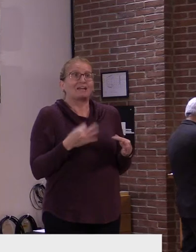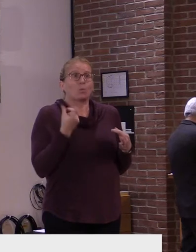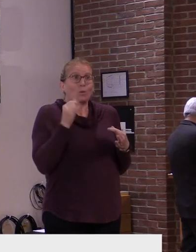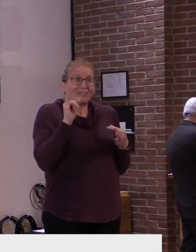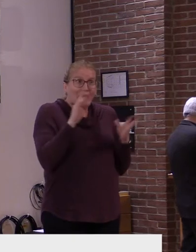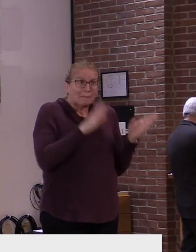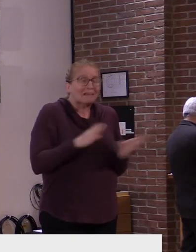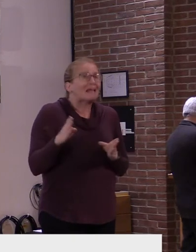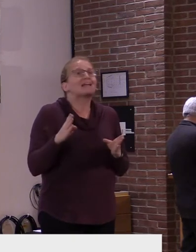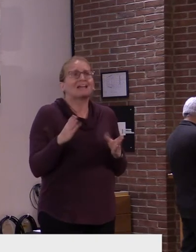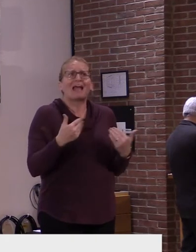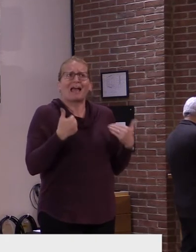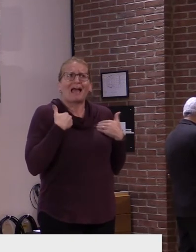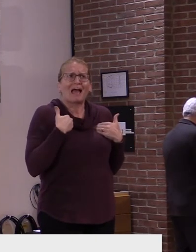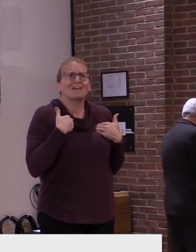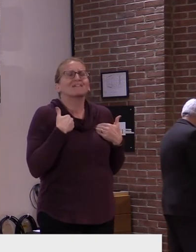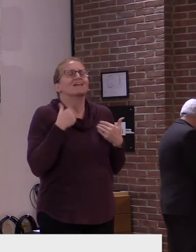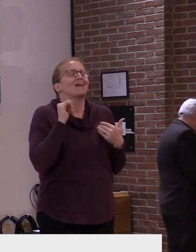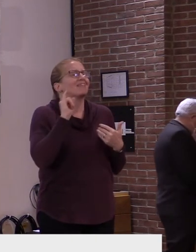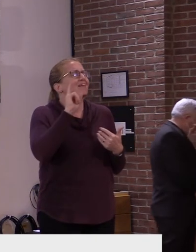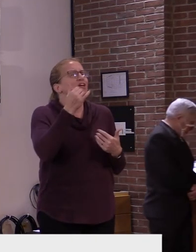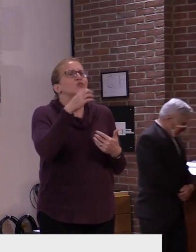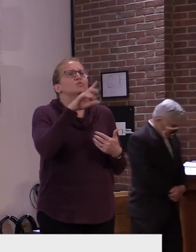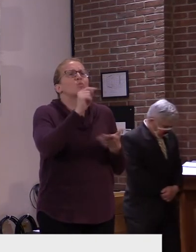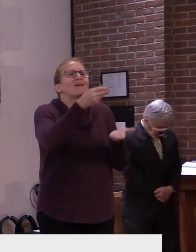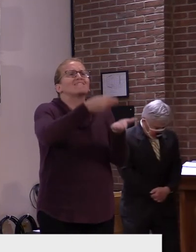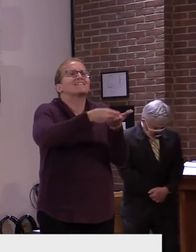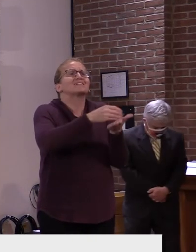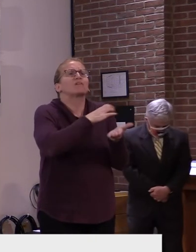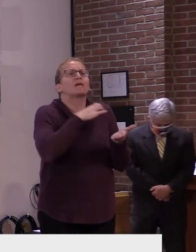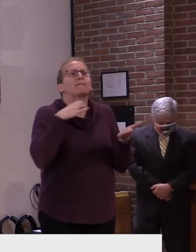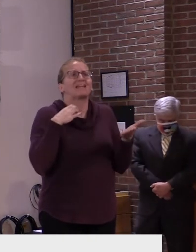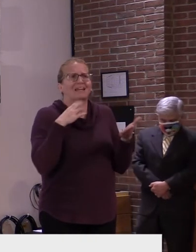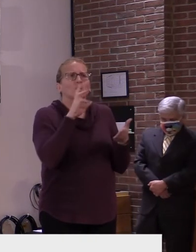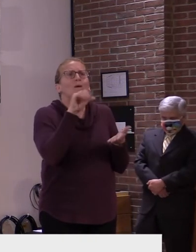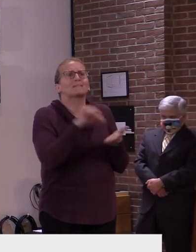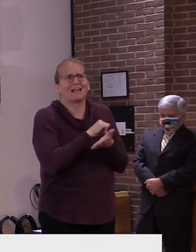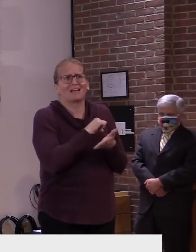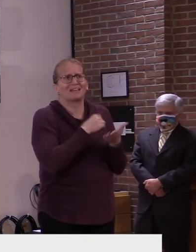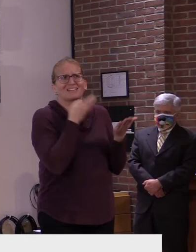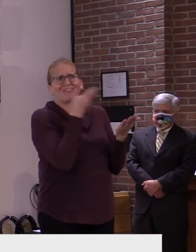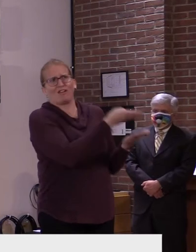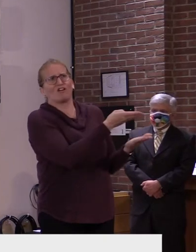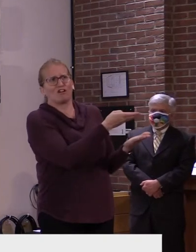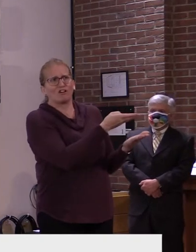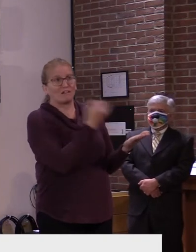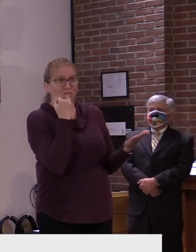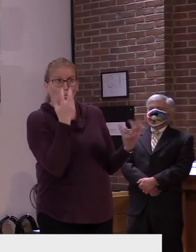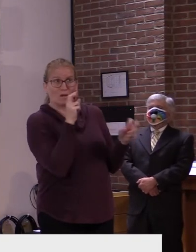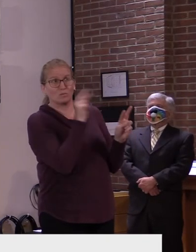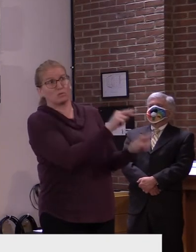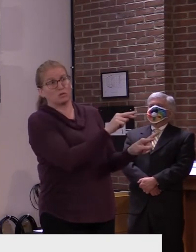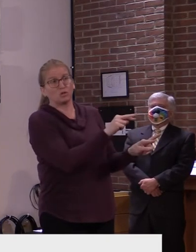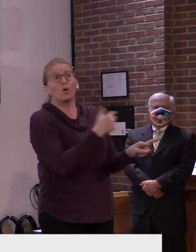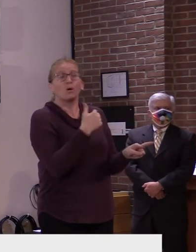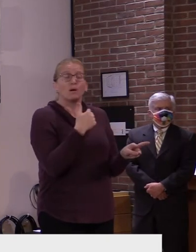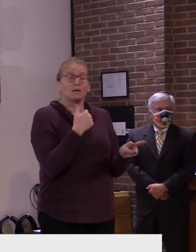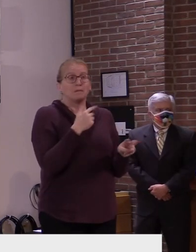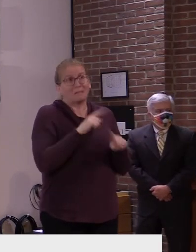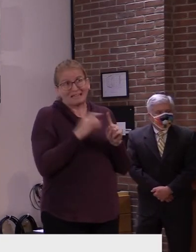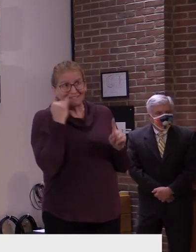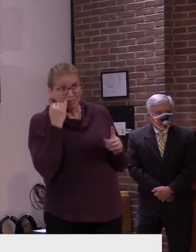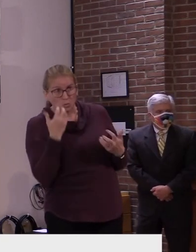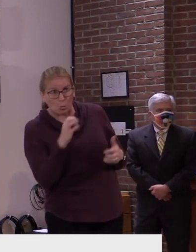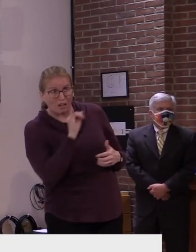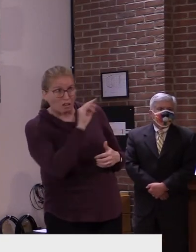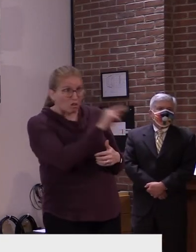readily on the Joint Fiscal Committee website if you want to go there now. Otherwise, I can send you the two spreadsheets that show you